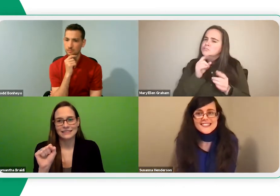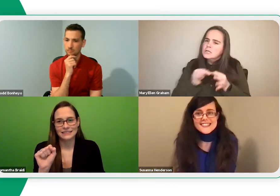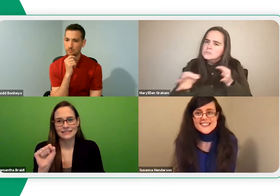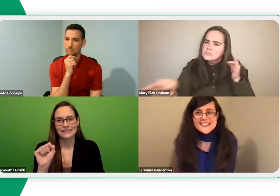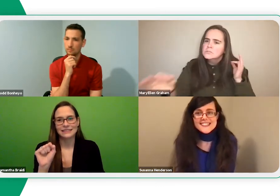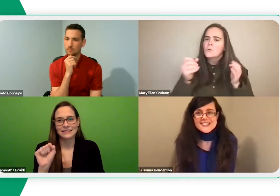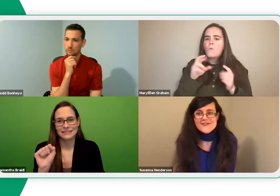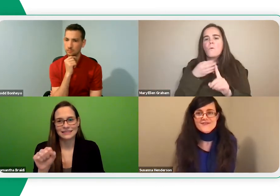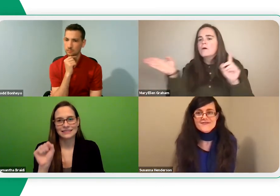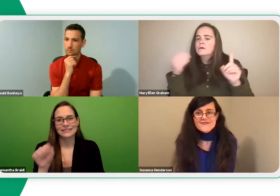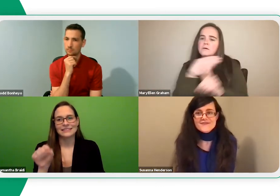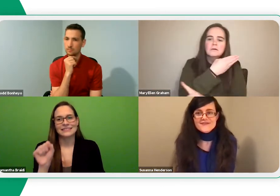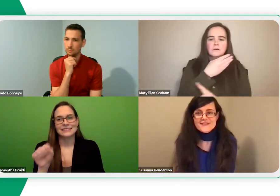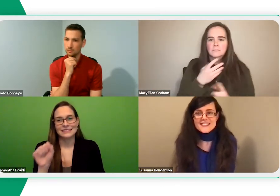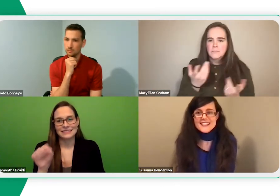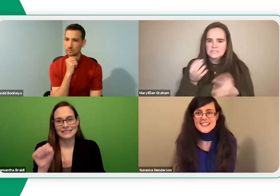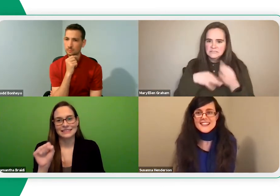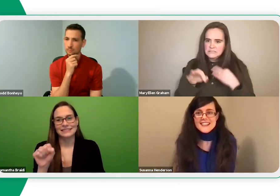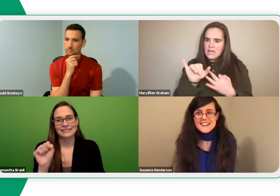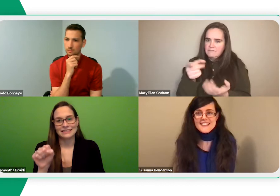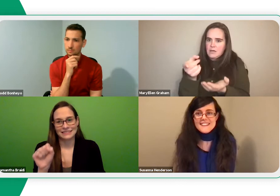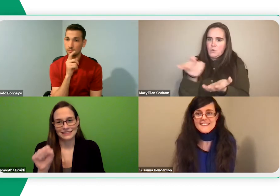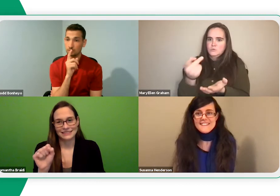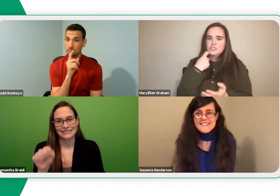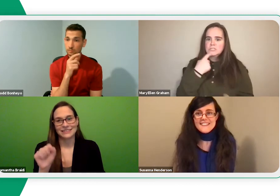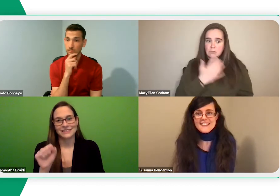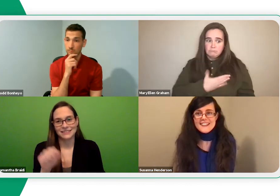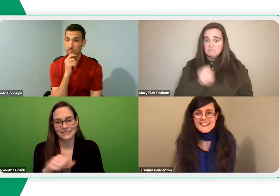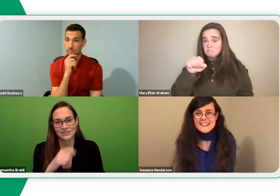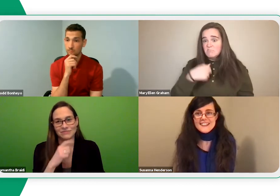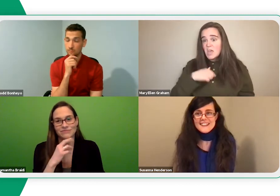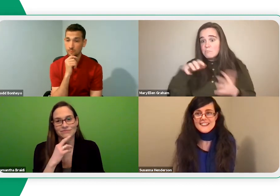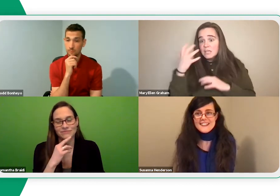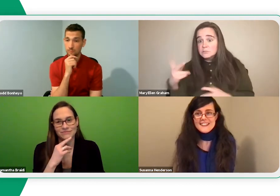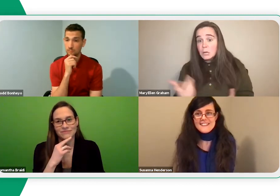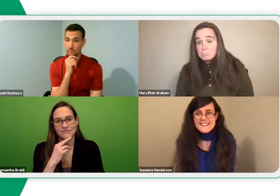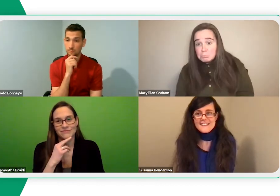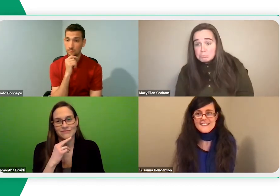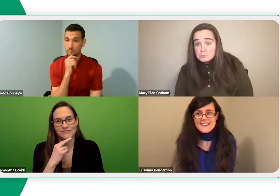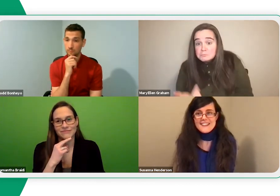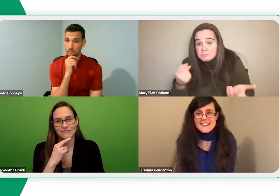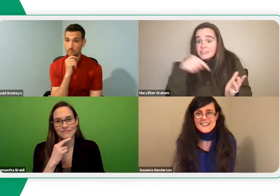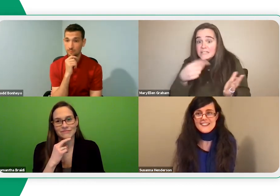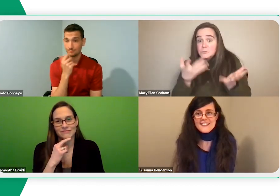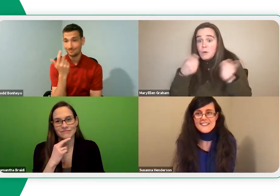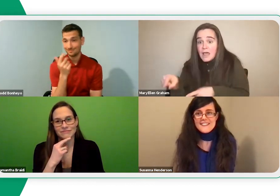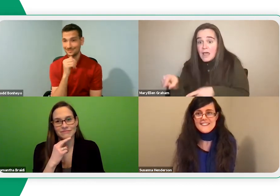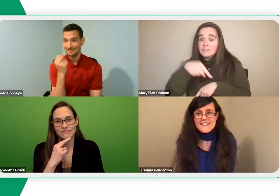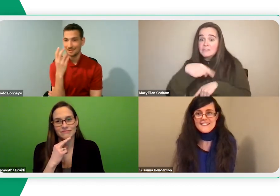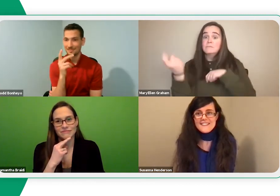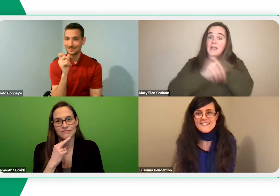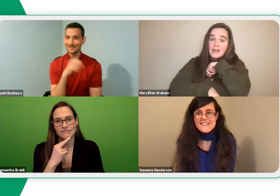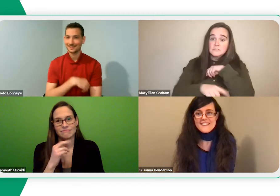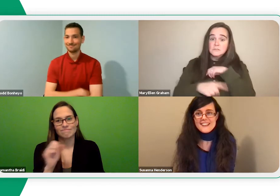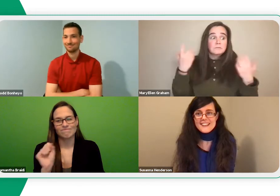feel it's too prying, and it's like, no, this is my business. I don't want to talk about that. People seem to beat around the bush when it comes to it, but